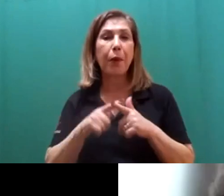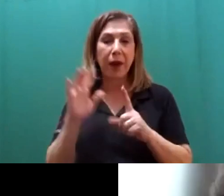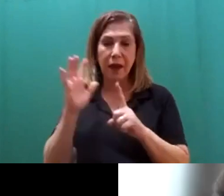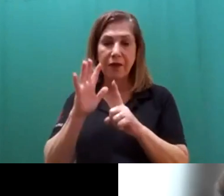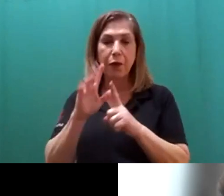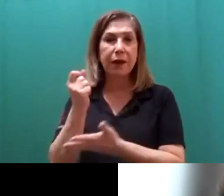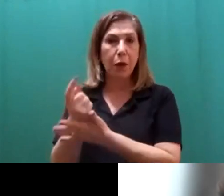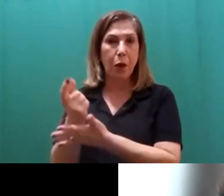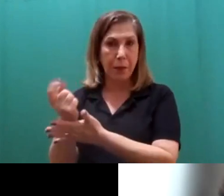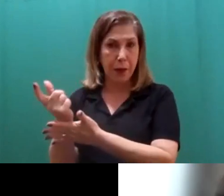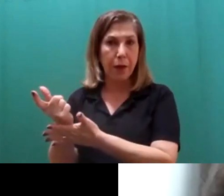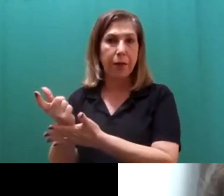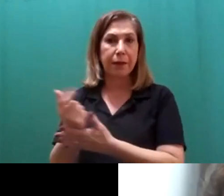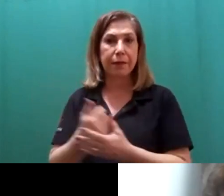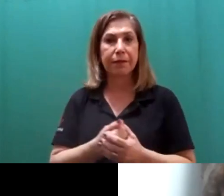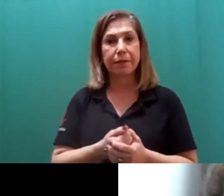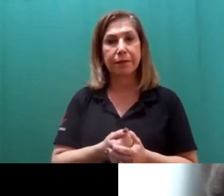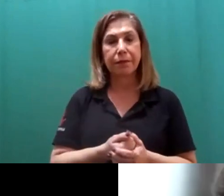creating, for example, a plan of